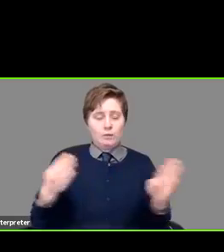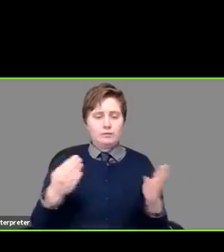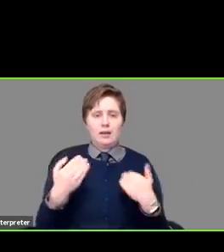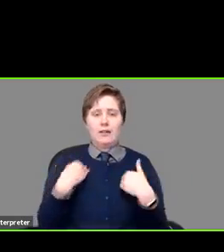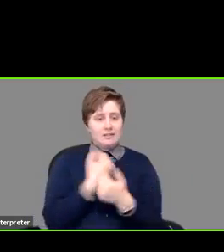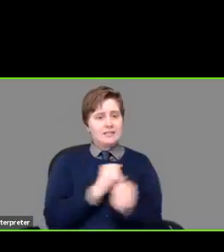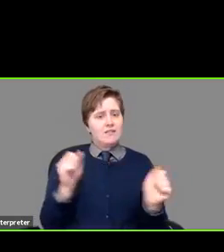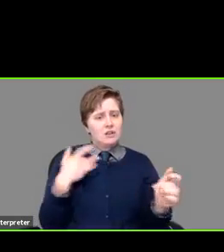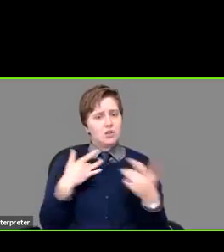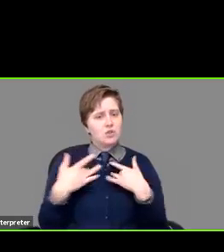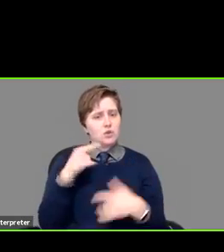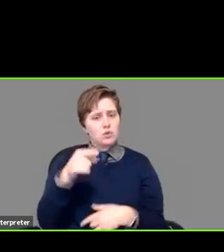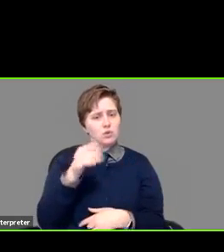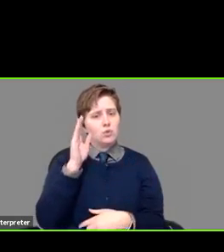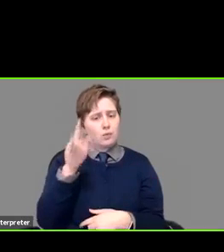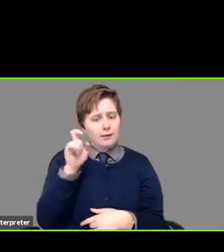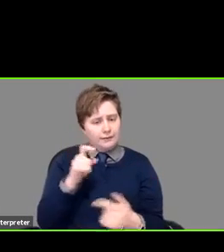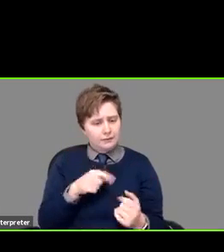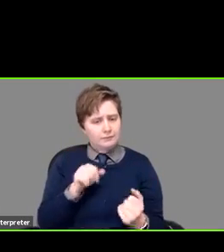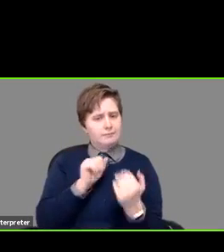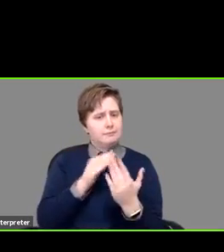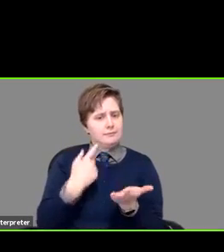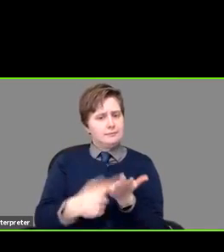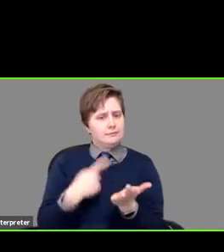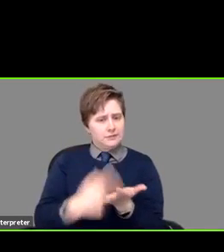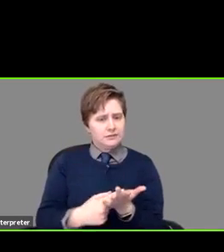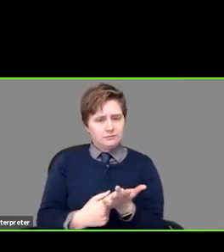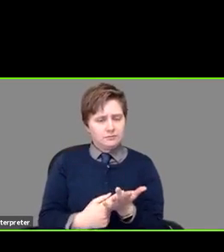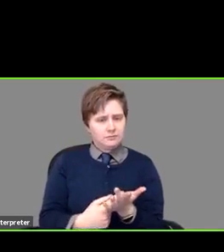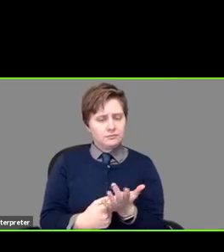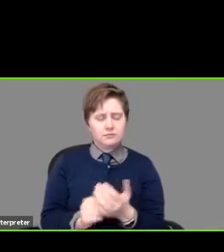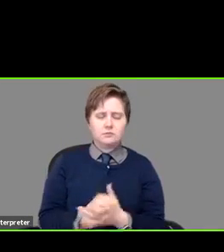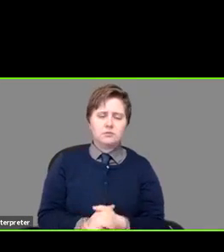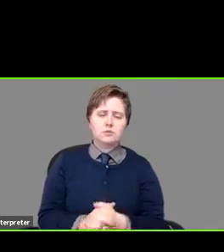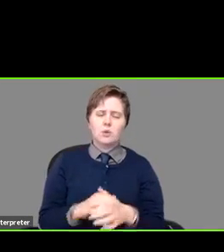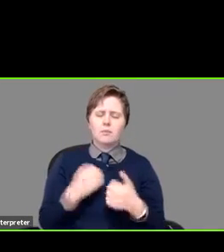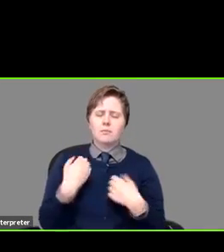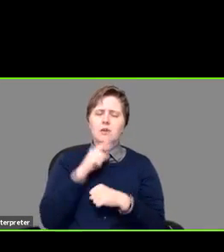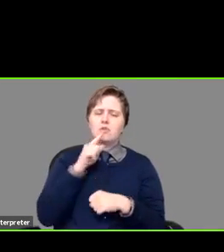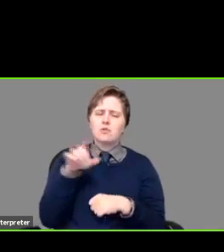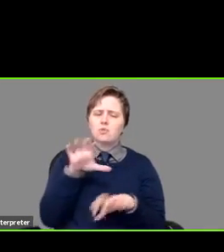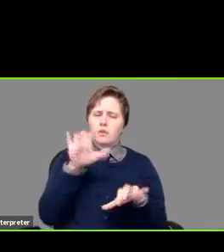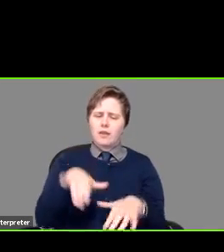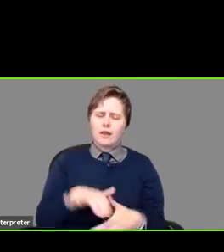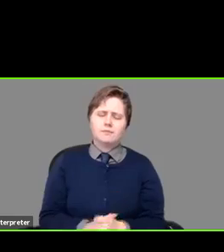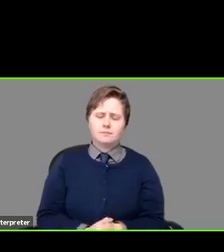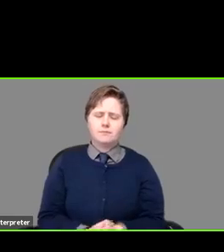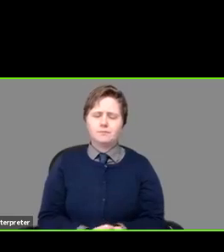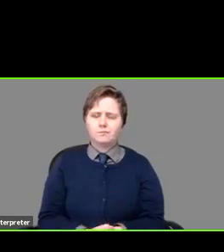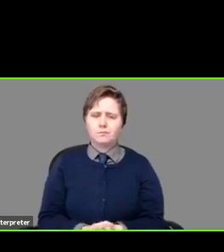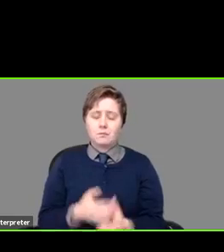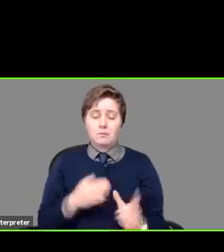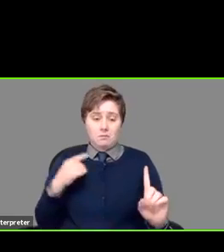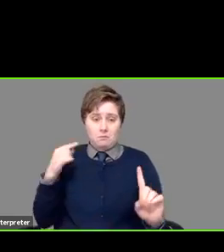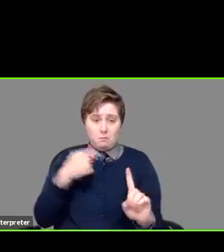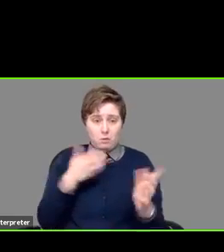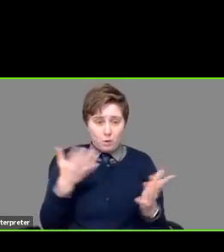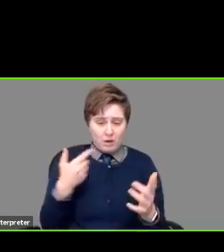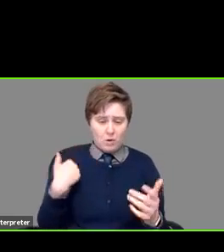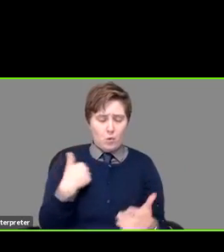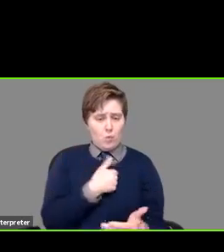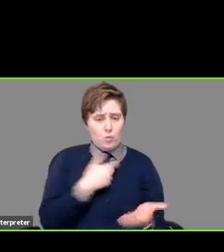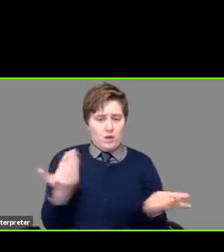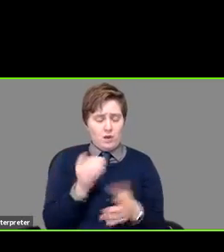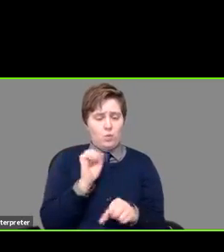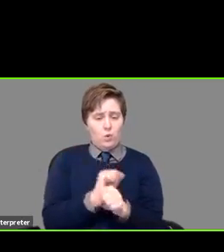safety concerns that you're going to have to address. So again, make sure you're doing that. I think that the bottom line is the health department's here to work with